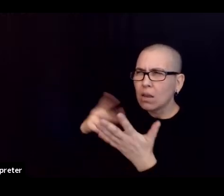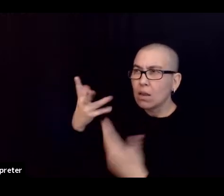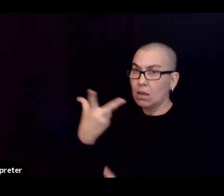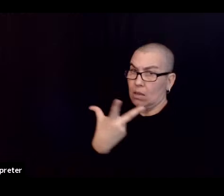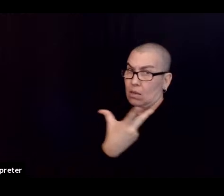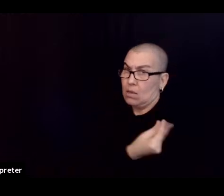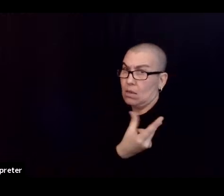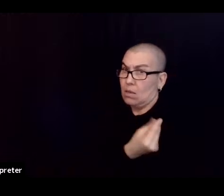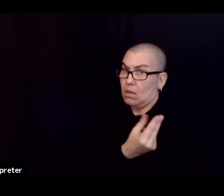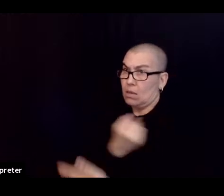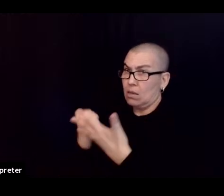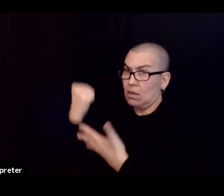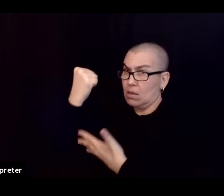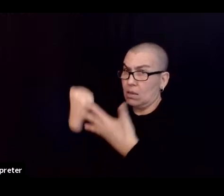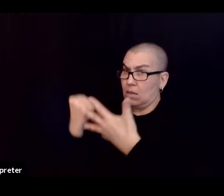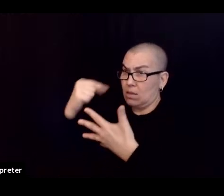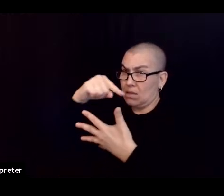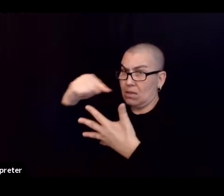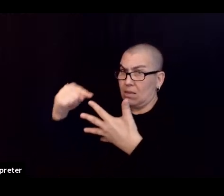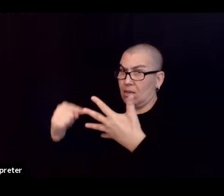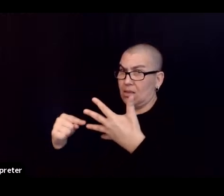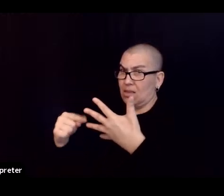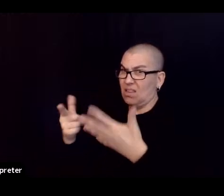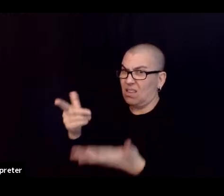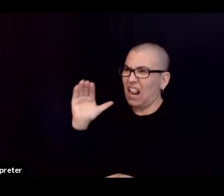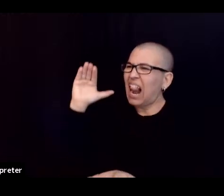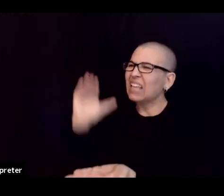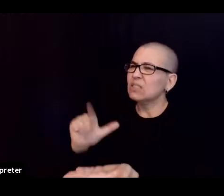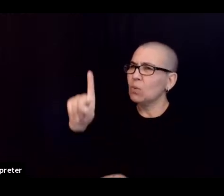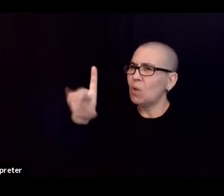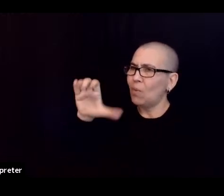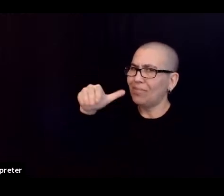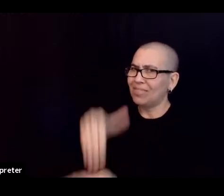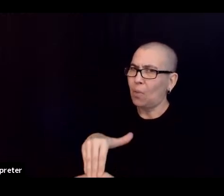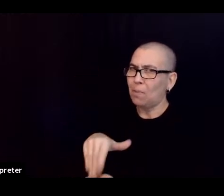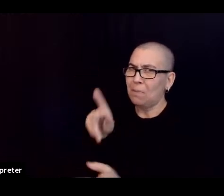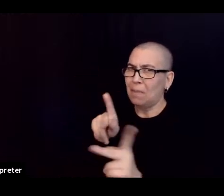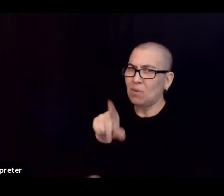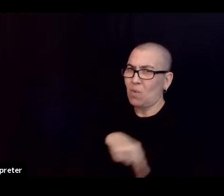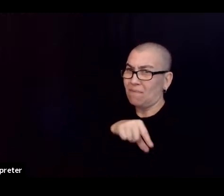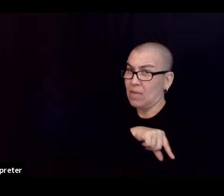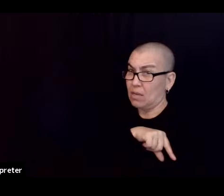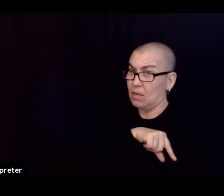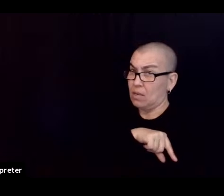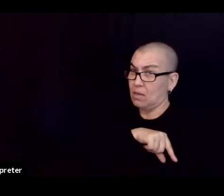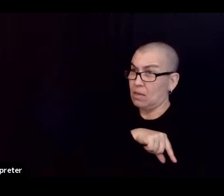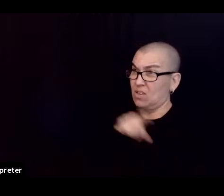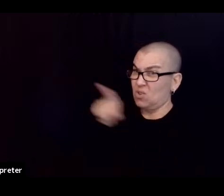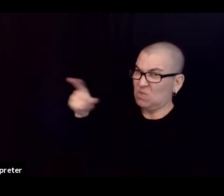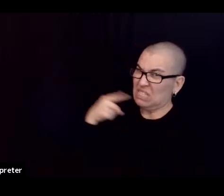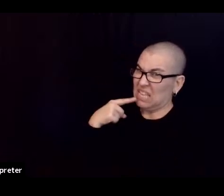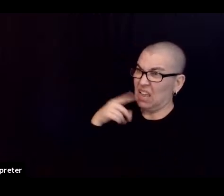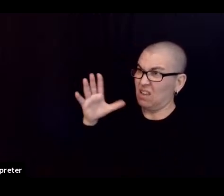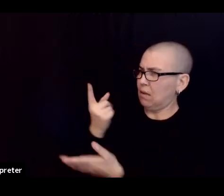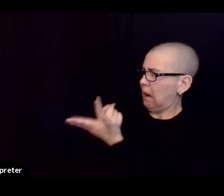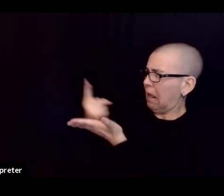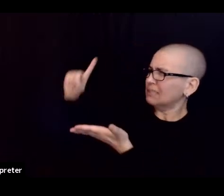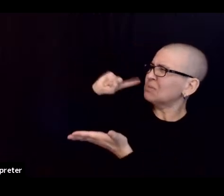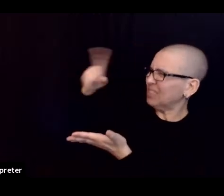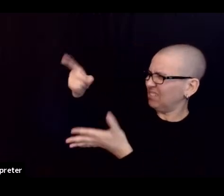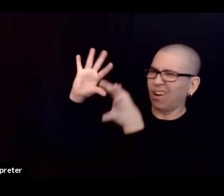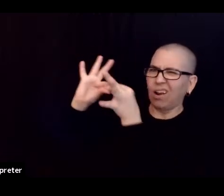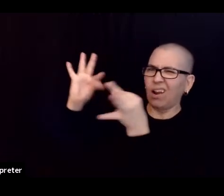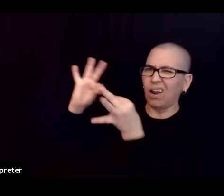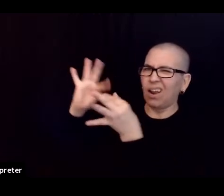100,000 people. You had said a week or so ago that it might be weeks to get through that group. Do you have